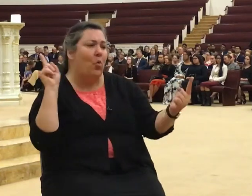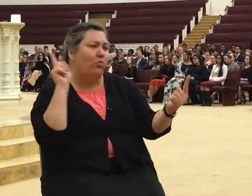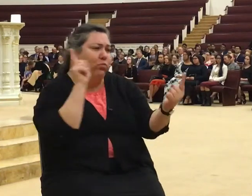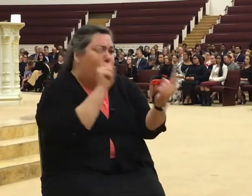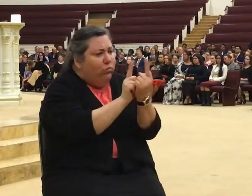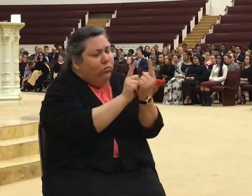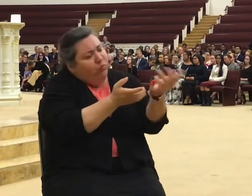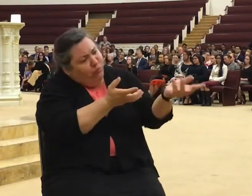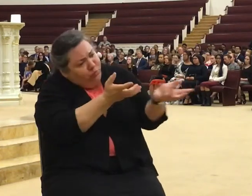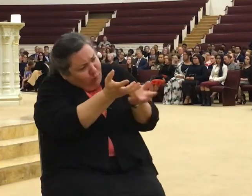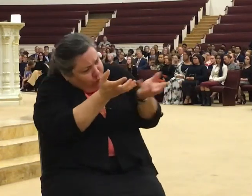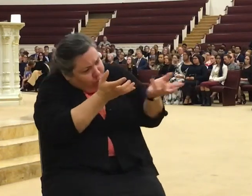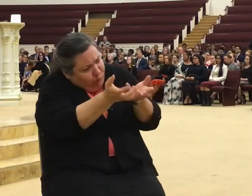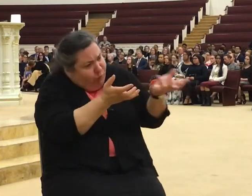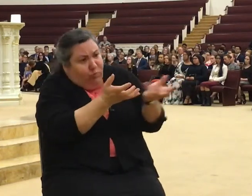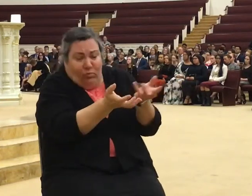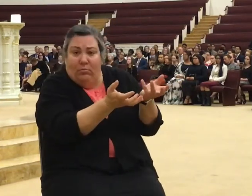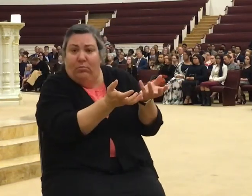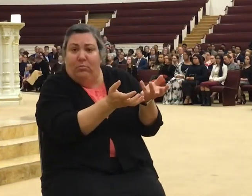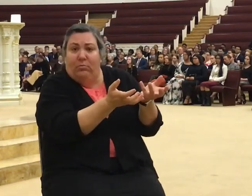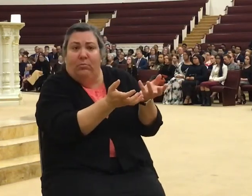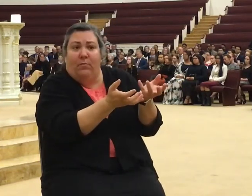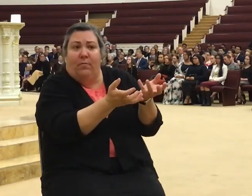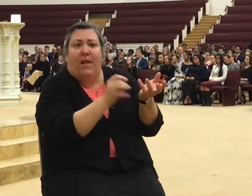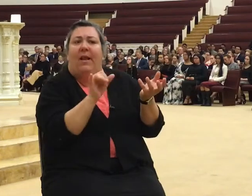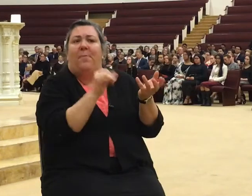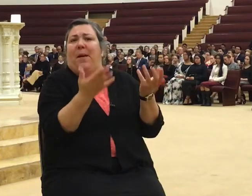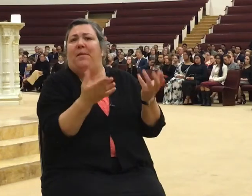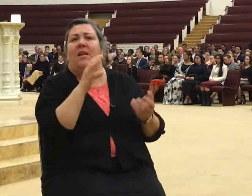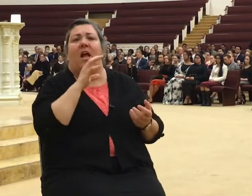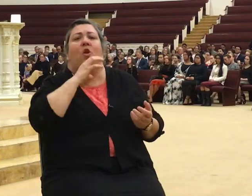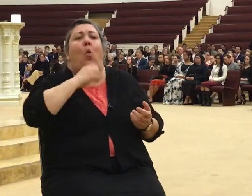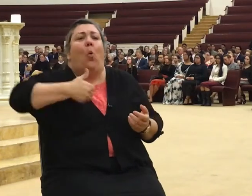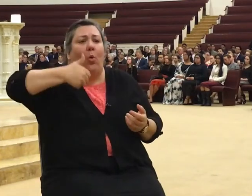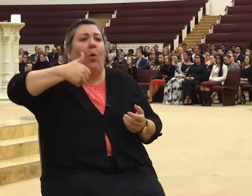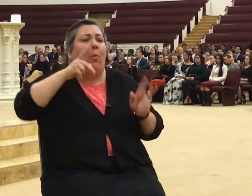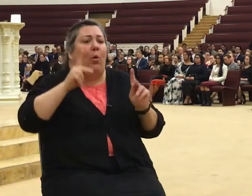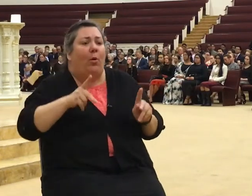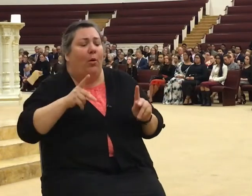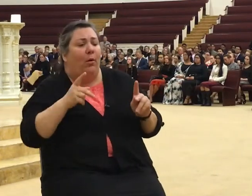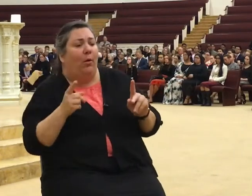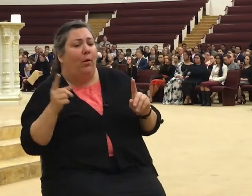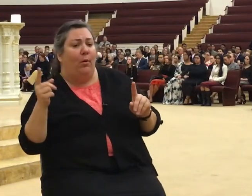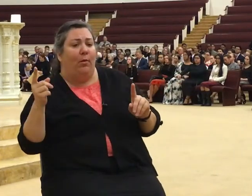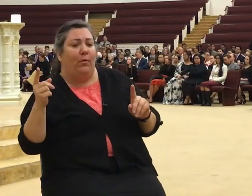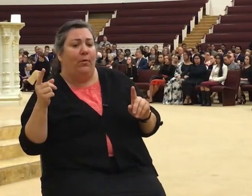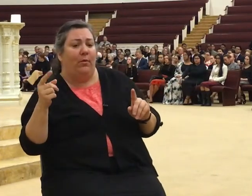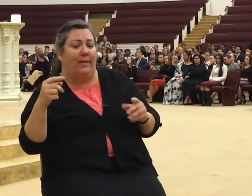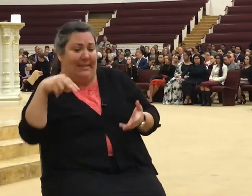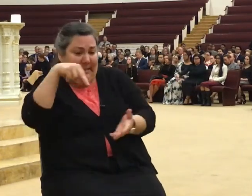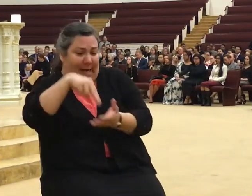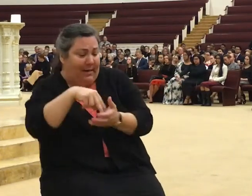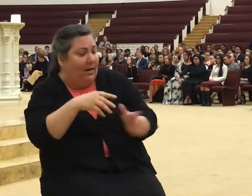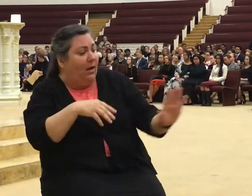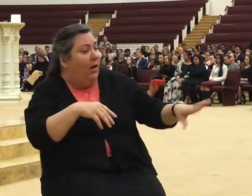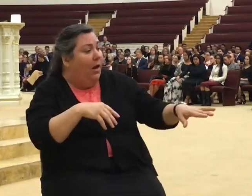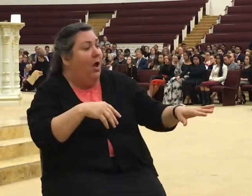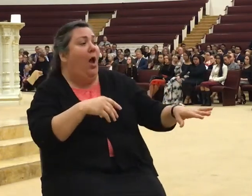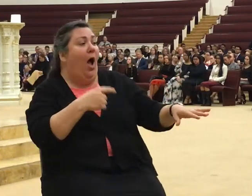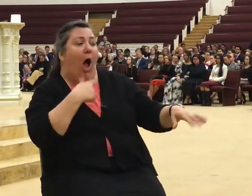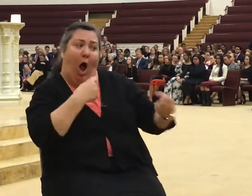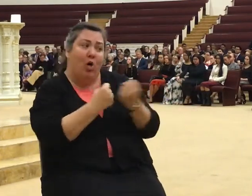people. Like an armed elder. And stand in that river with them and say, hey, I got